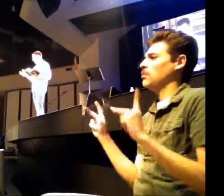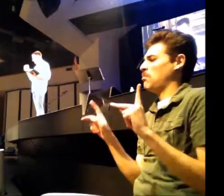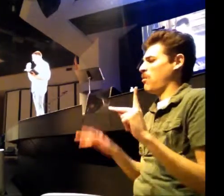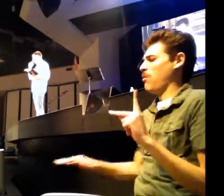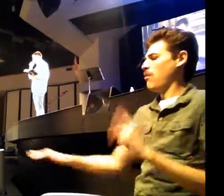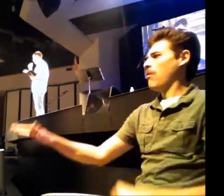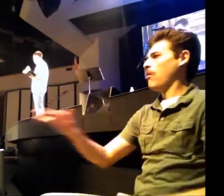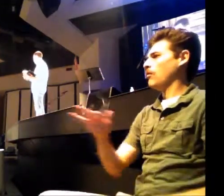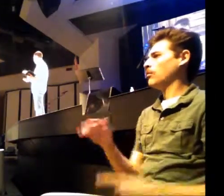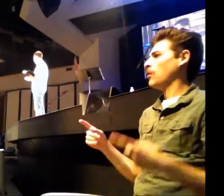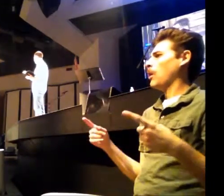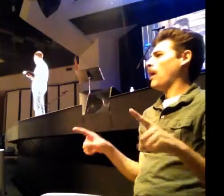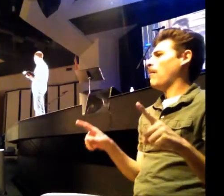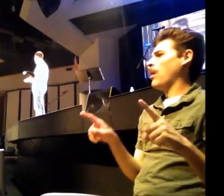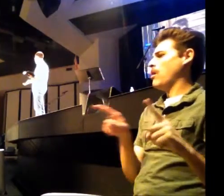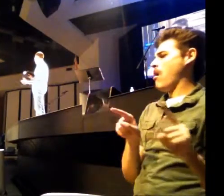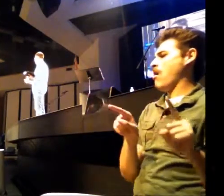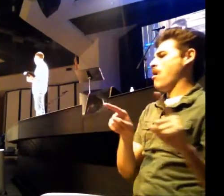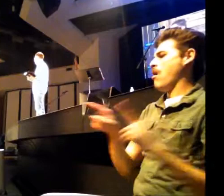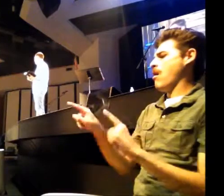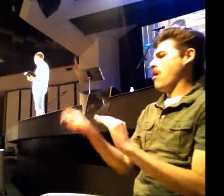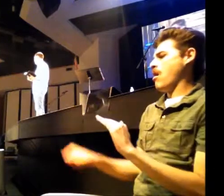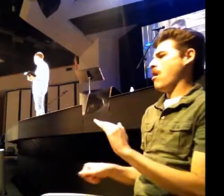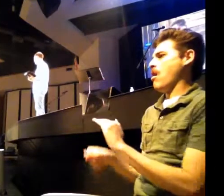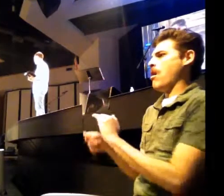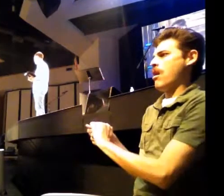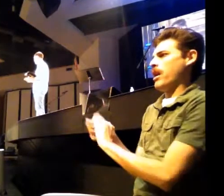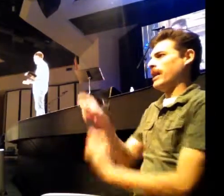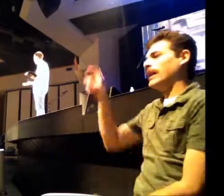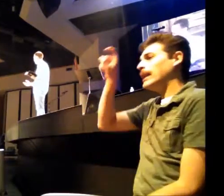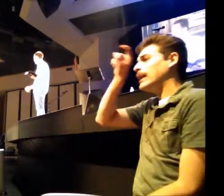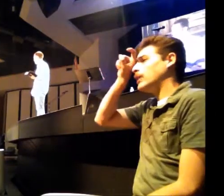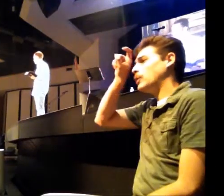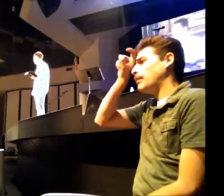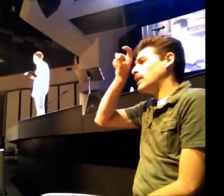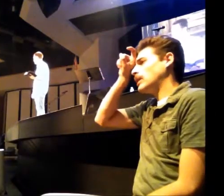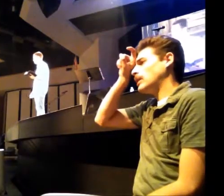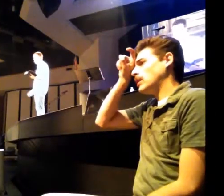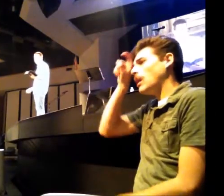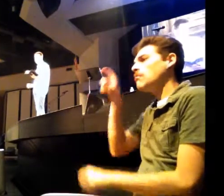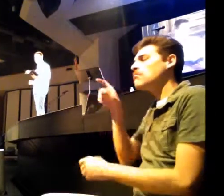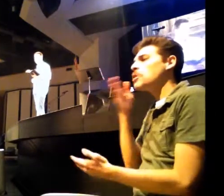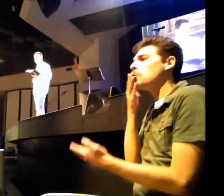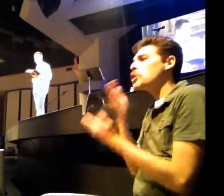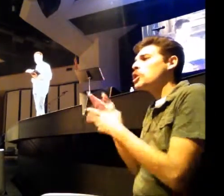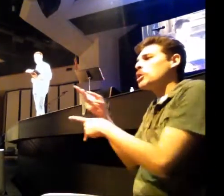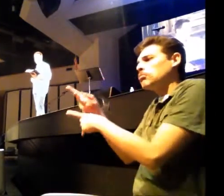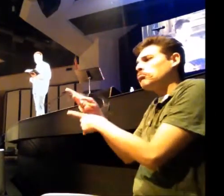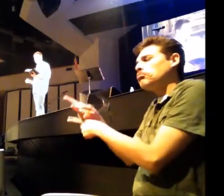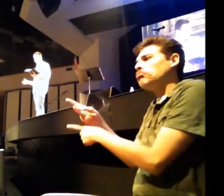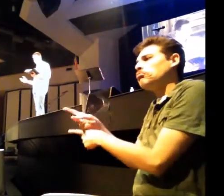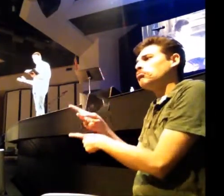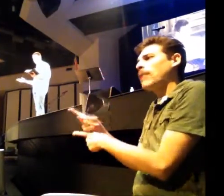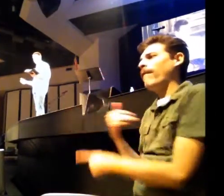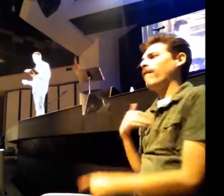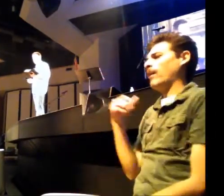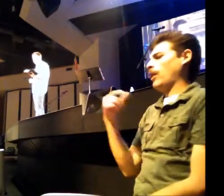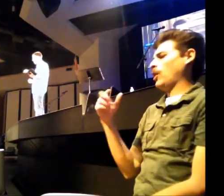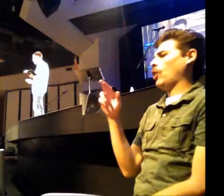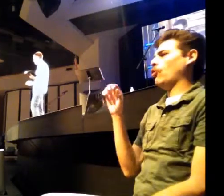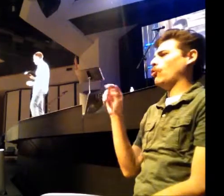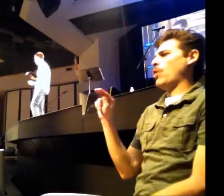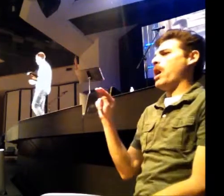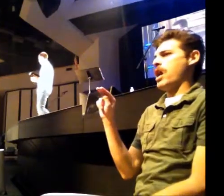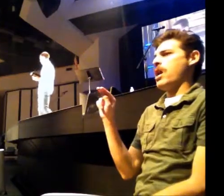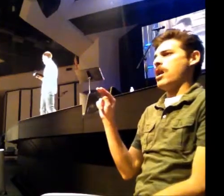up fleeing, they end up seeking refuge in Egypt, and Egypt takes really good care of them, storehouses of grain. Things work out